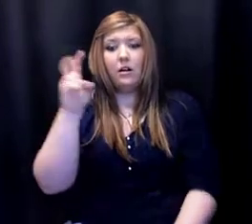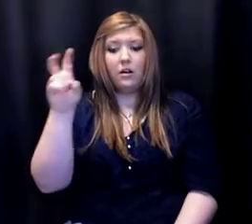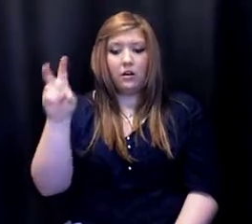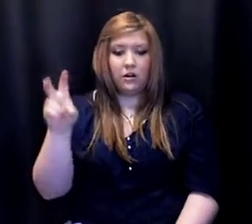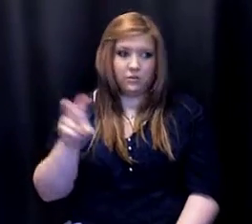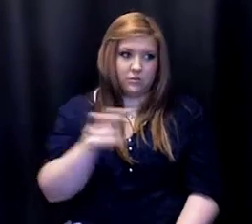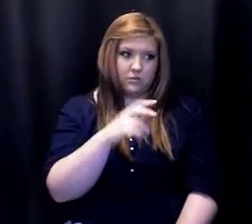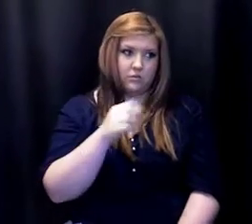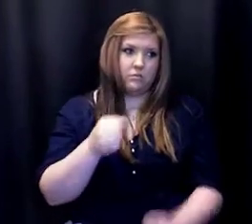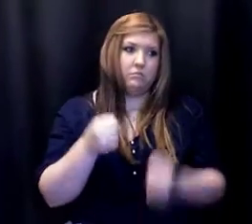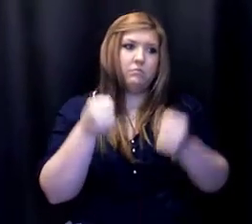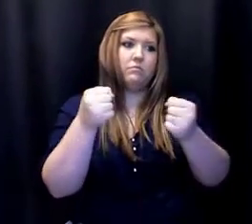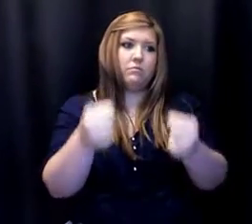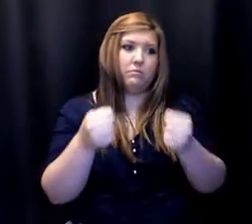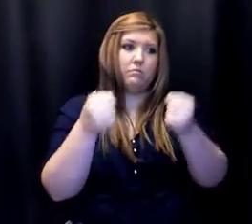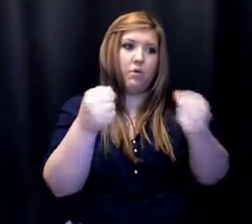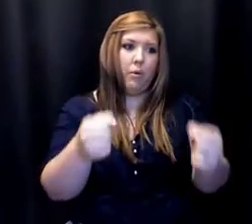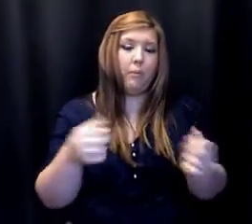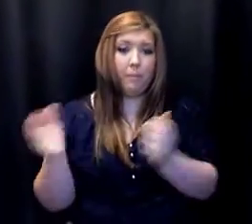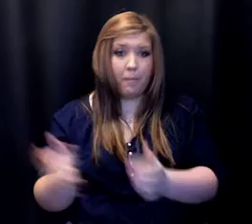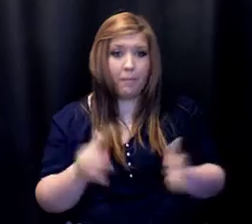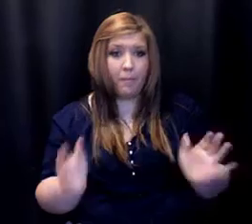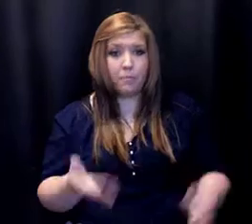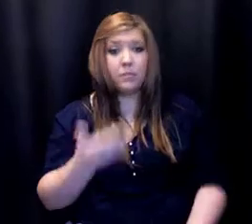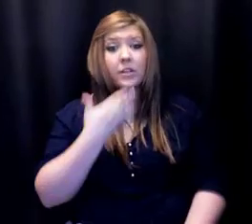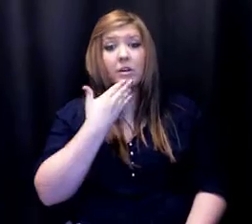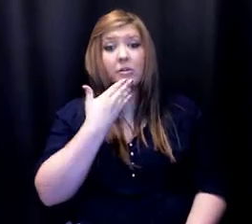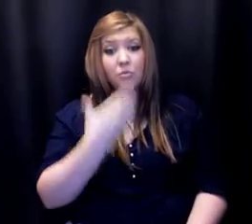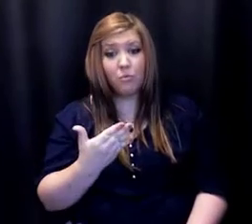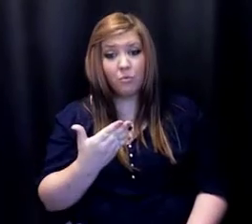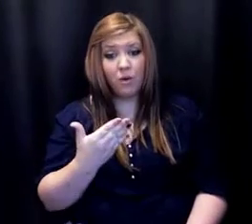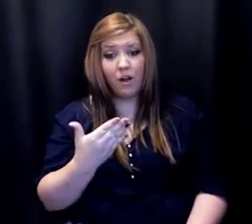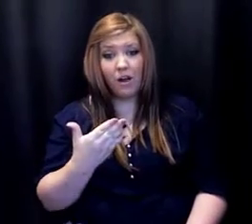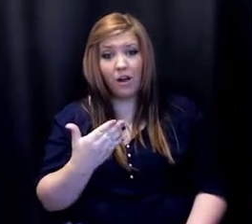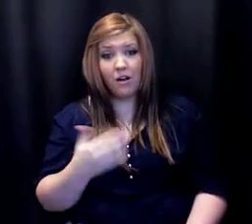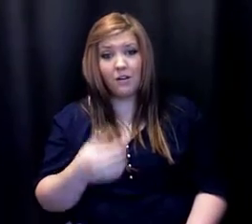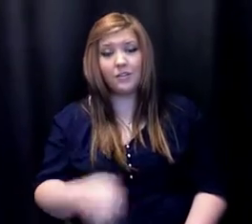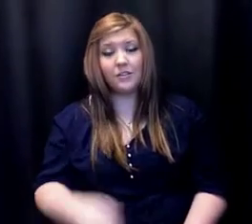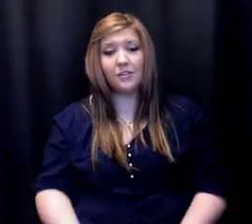had a good time, and got to see many sights throughout the United States. Thanks.